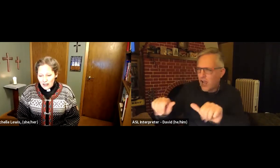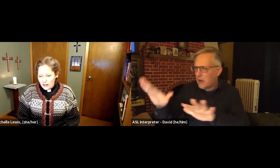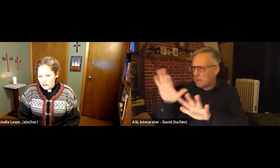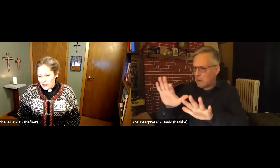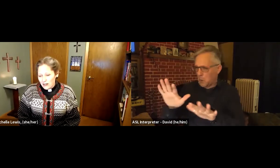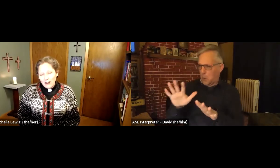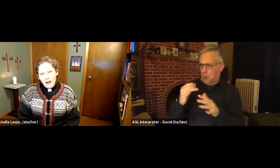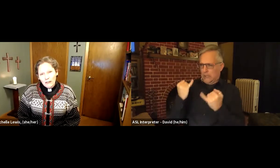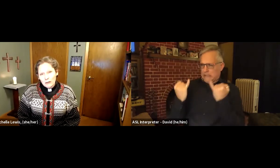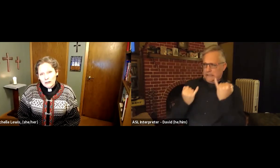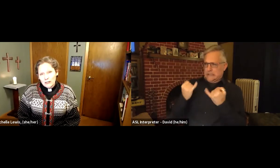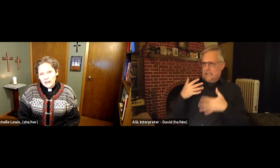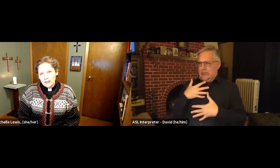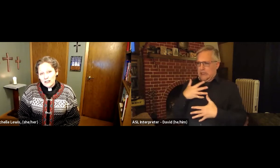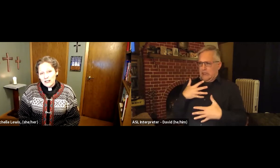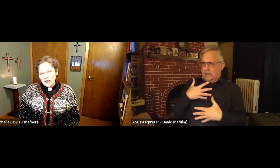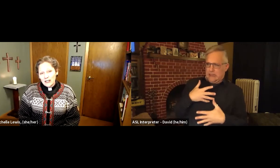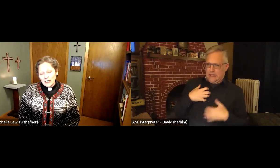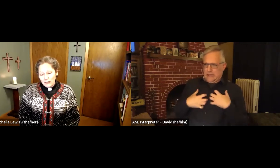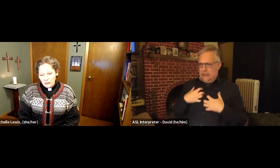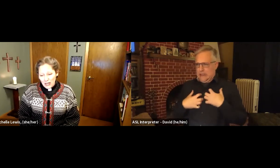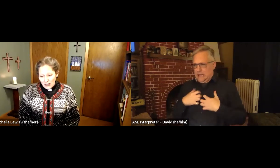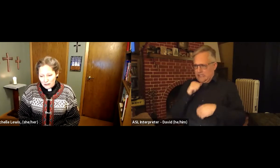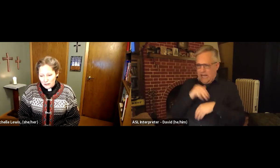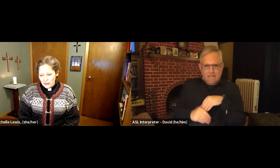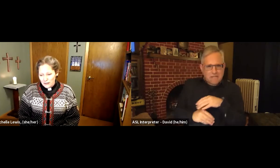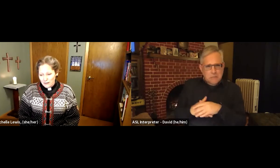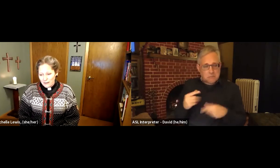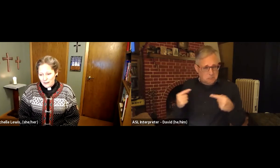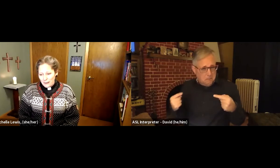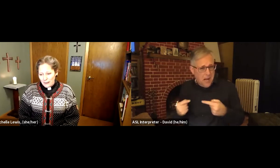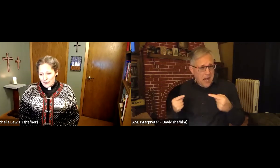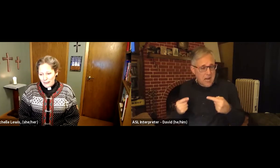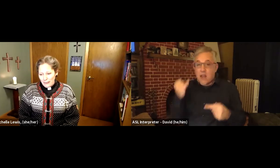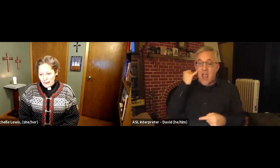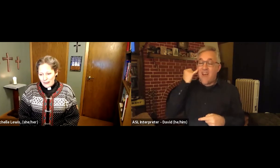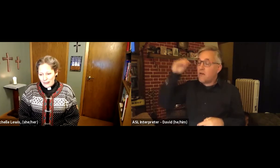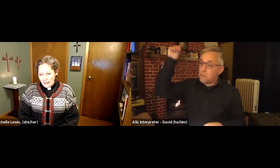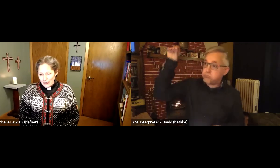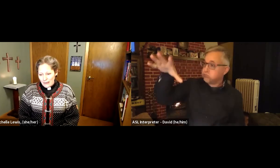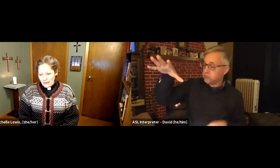It can be uncomfortable and even painful.